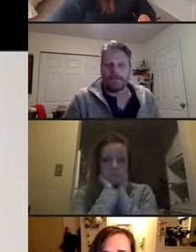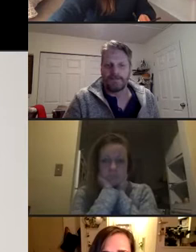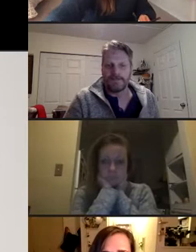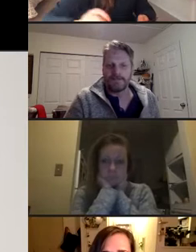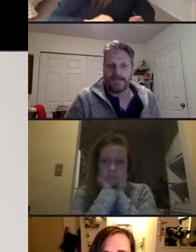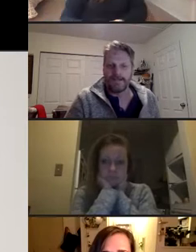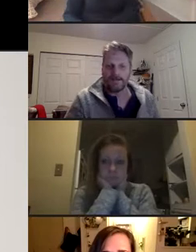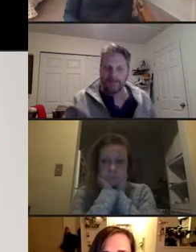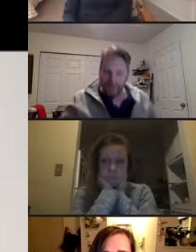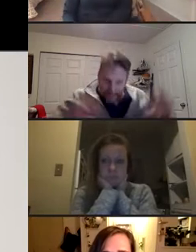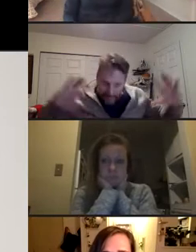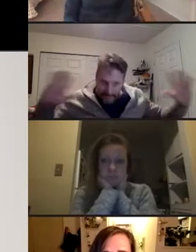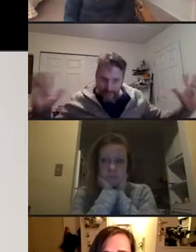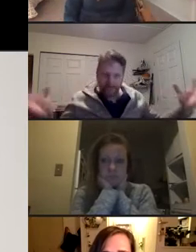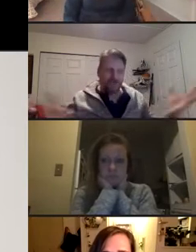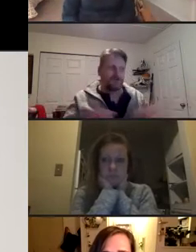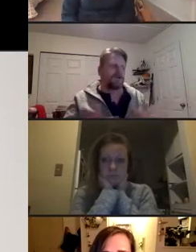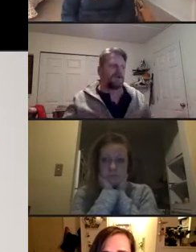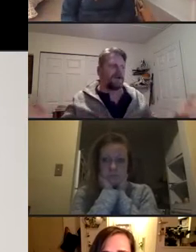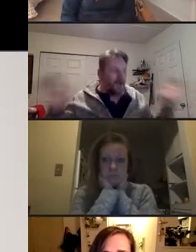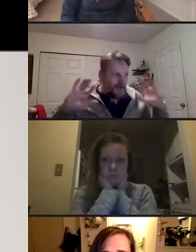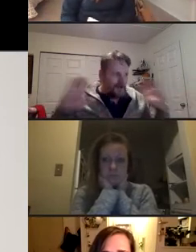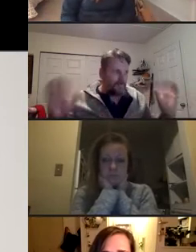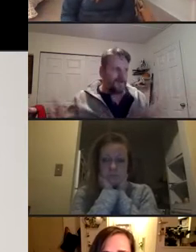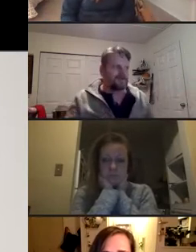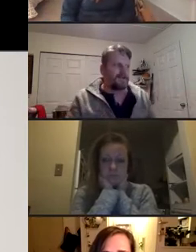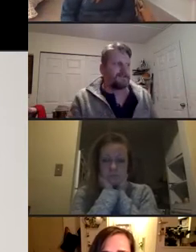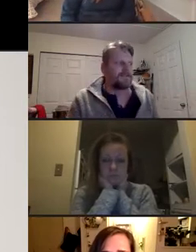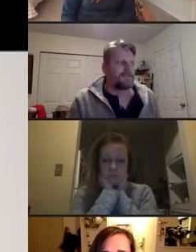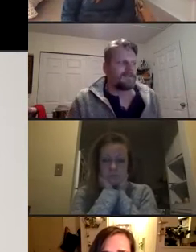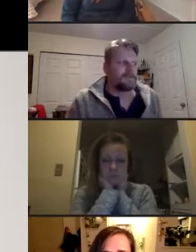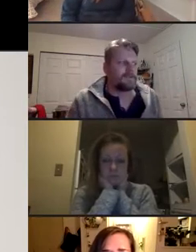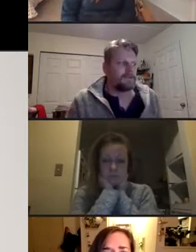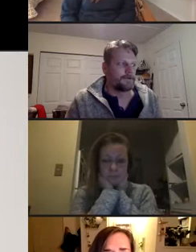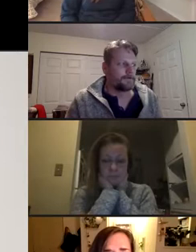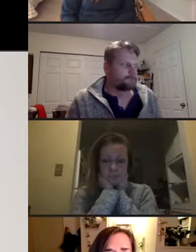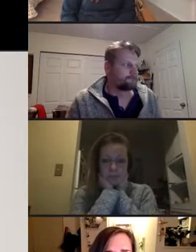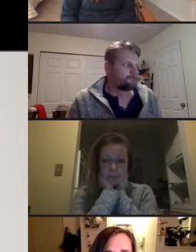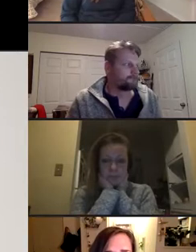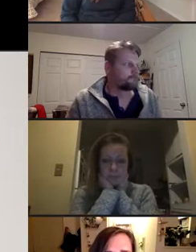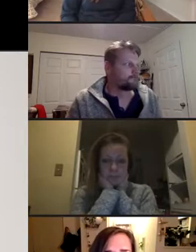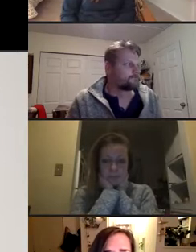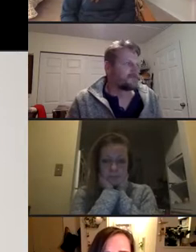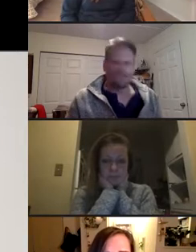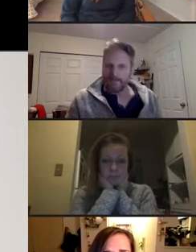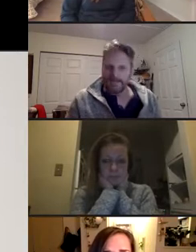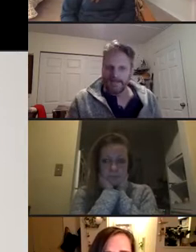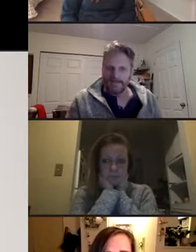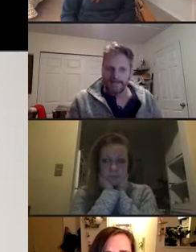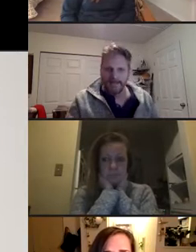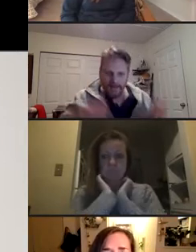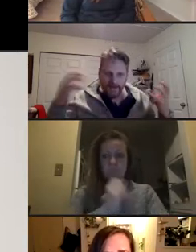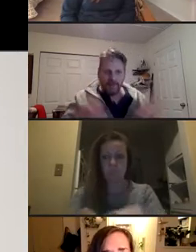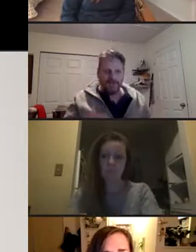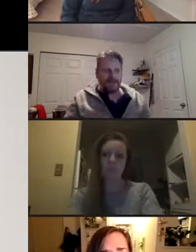feet and 30 feet and just kind of get a picture of where exactly you think they might be able to hear you. Does that all make